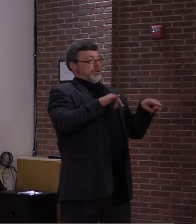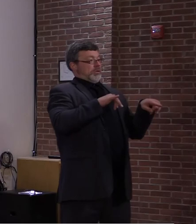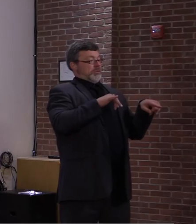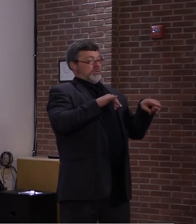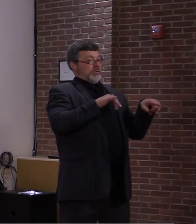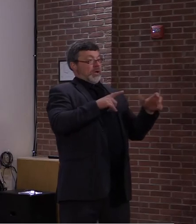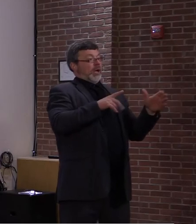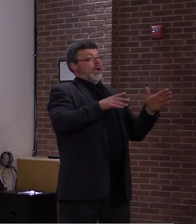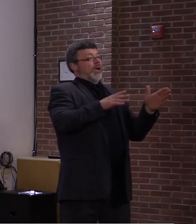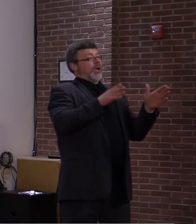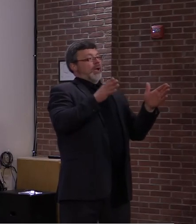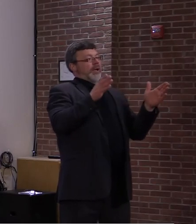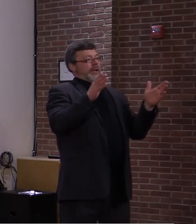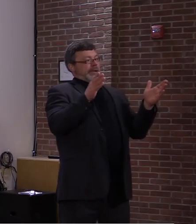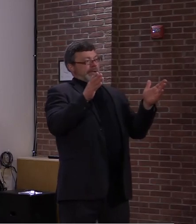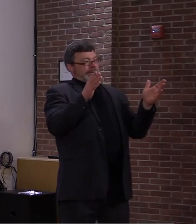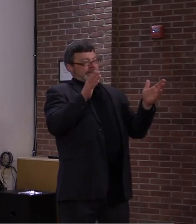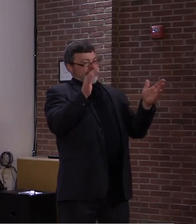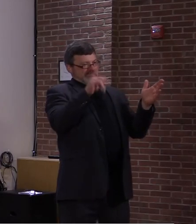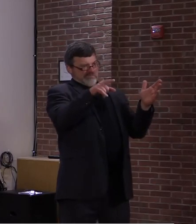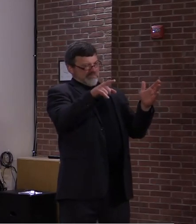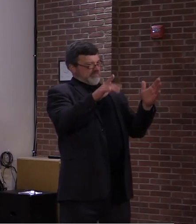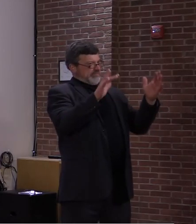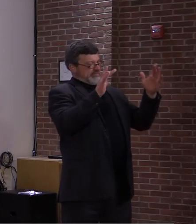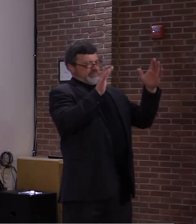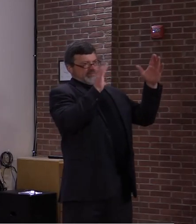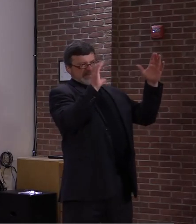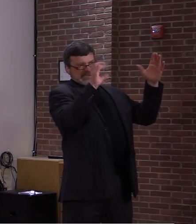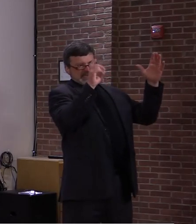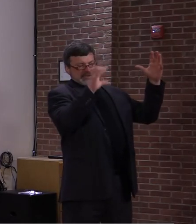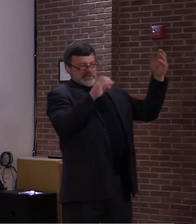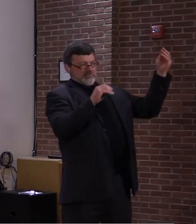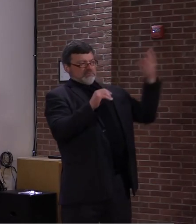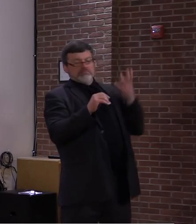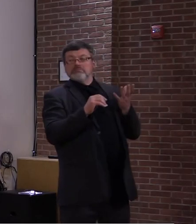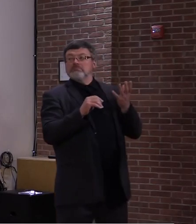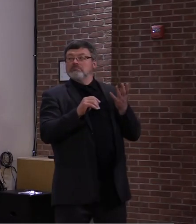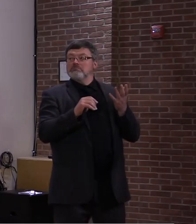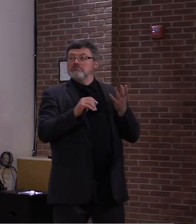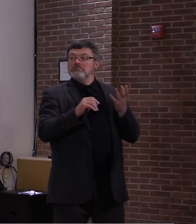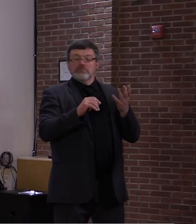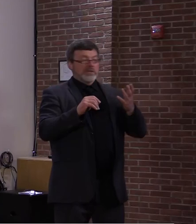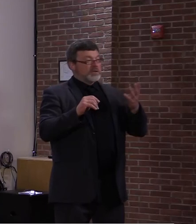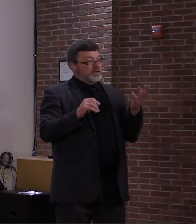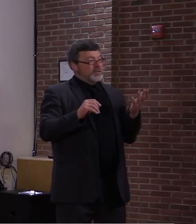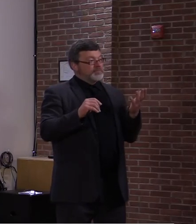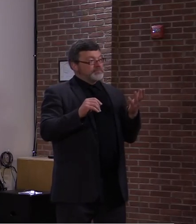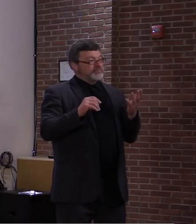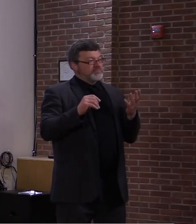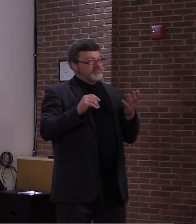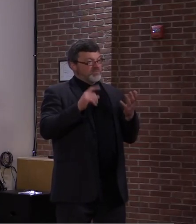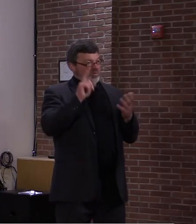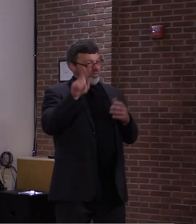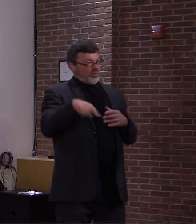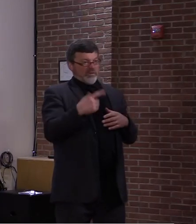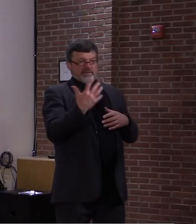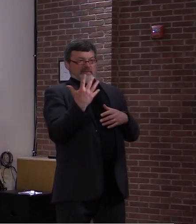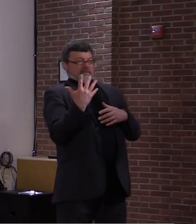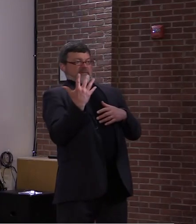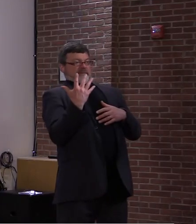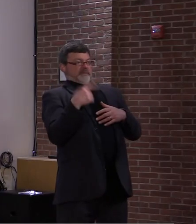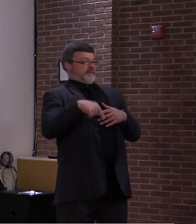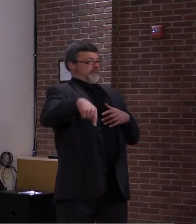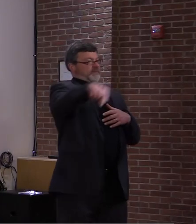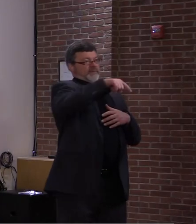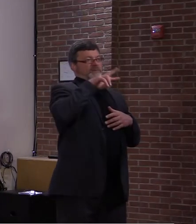CDC that there were 5 cases in Vermont, and we pooled our 5 with a total of